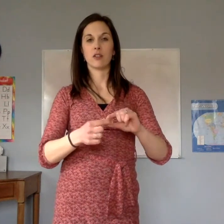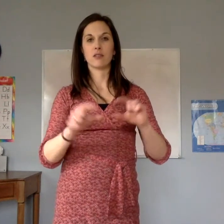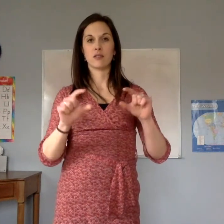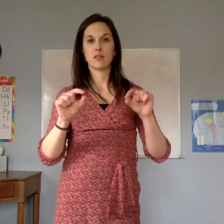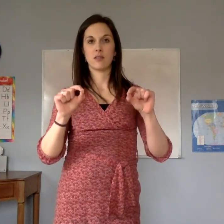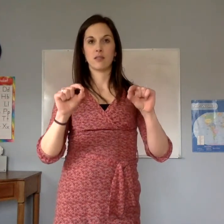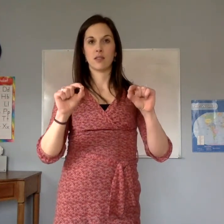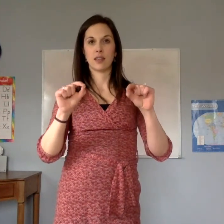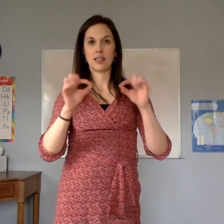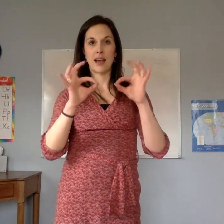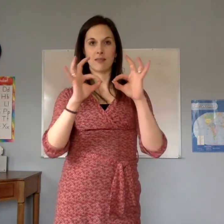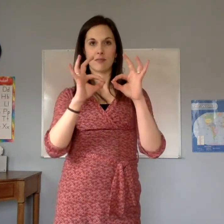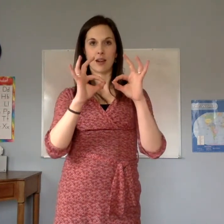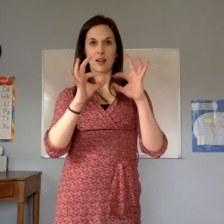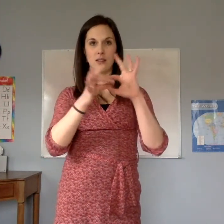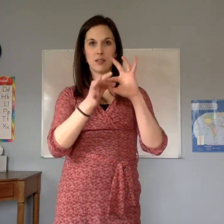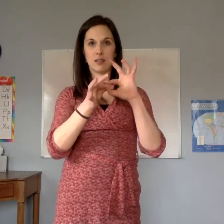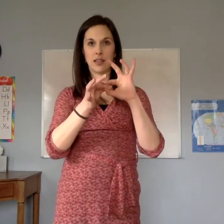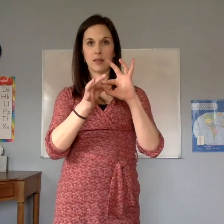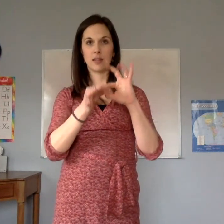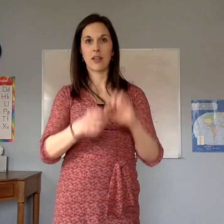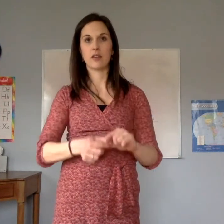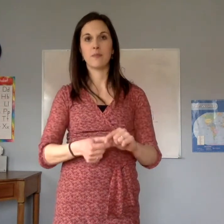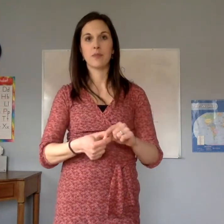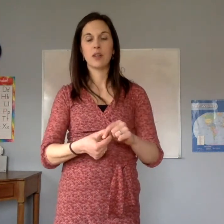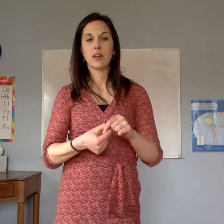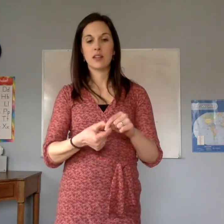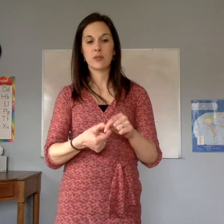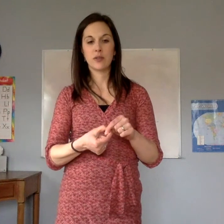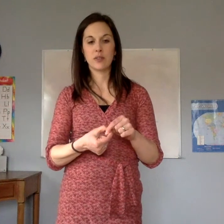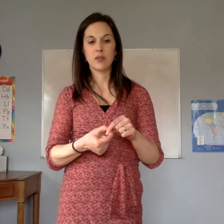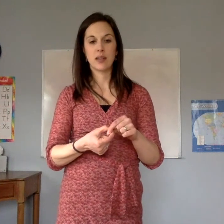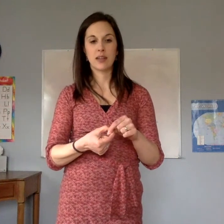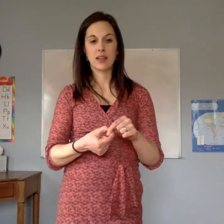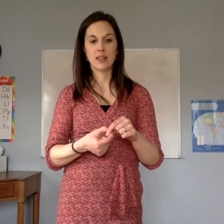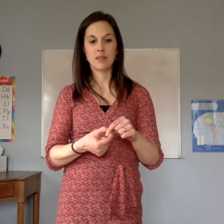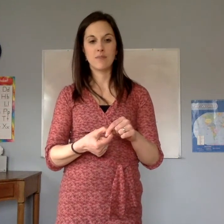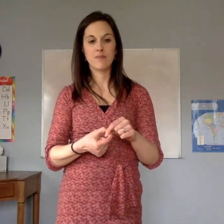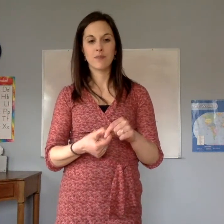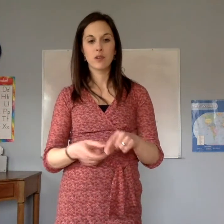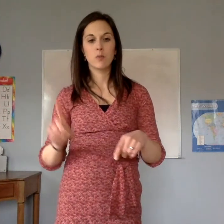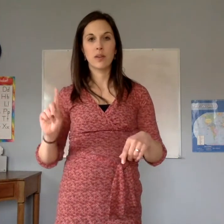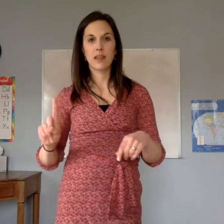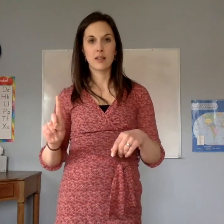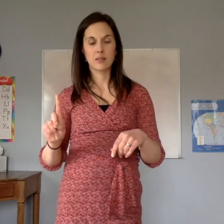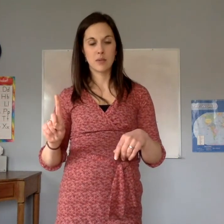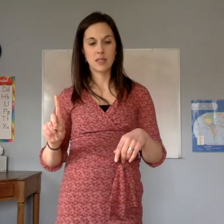fingers like that, right? Link them together. Israel's United Kingdom. 1000